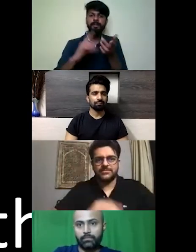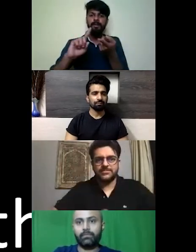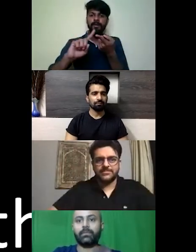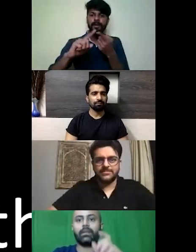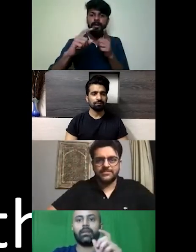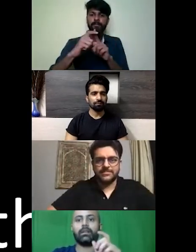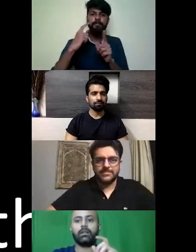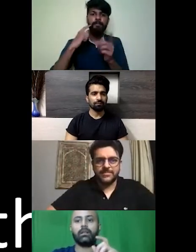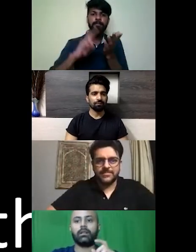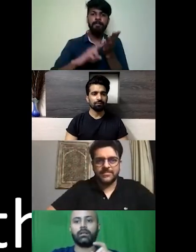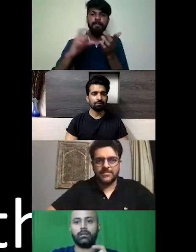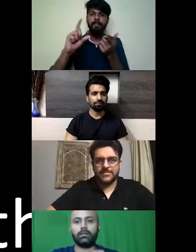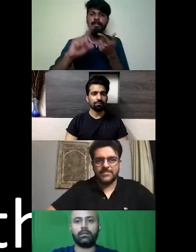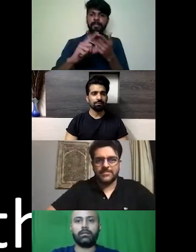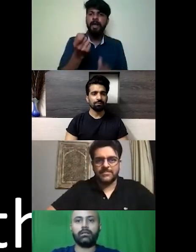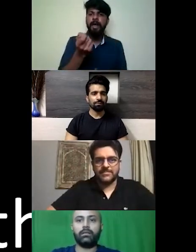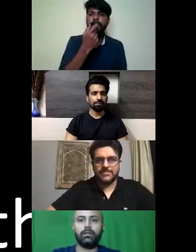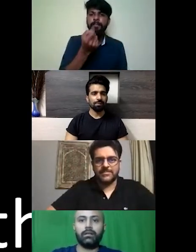Okay.